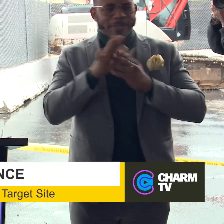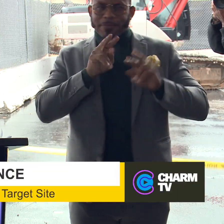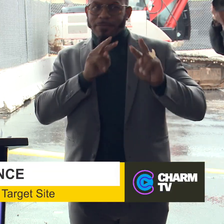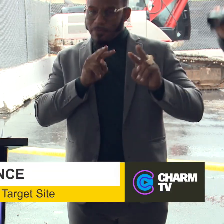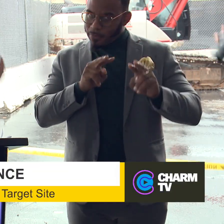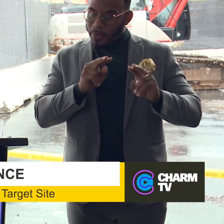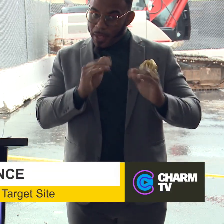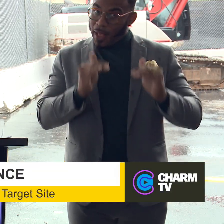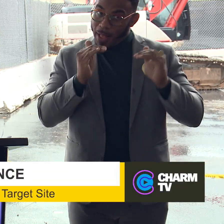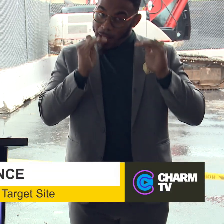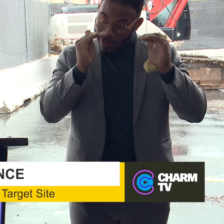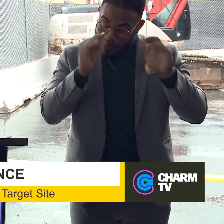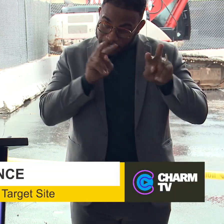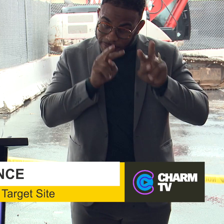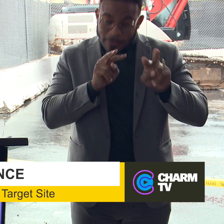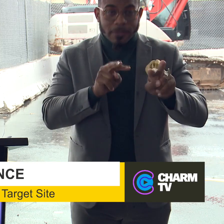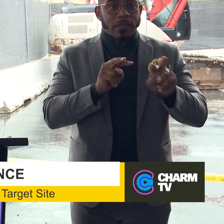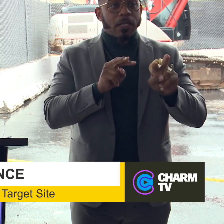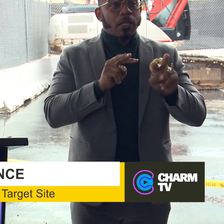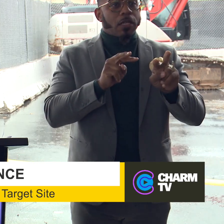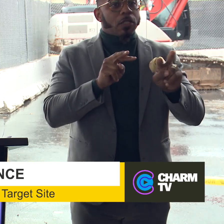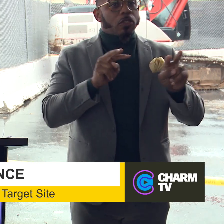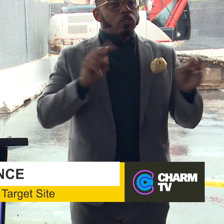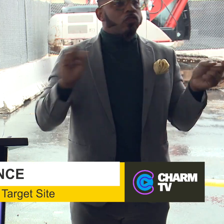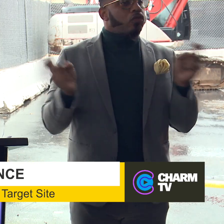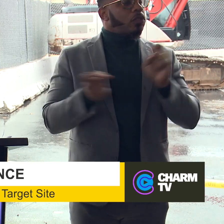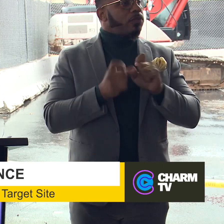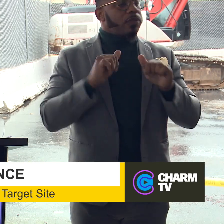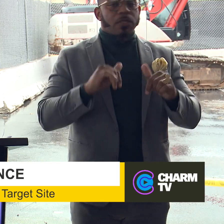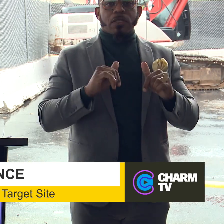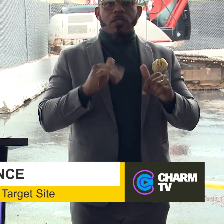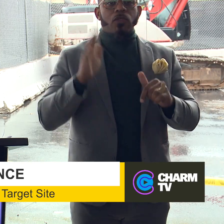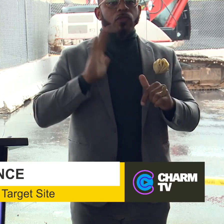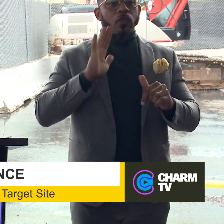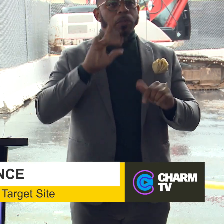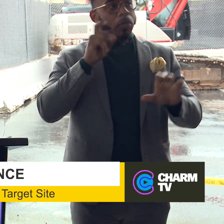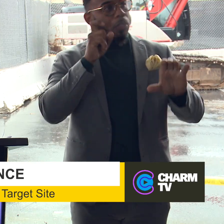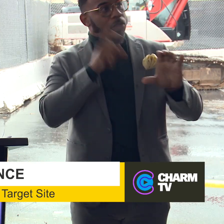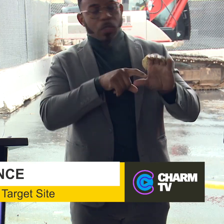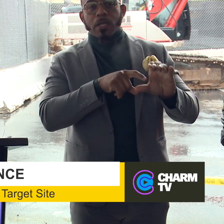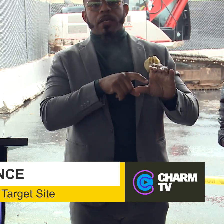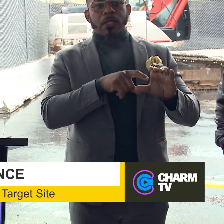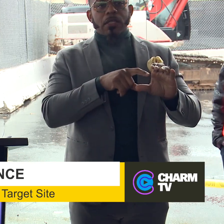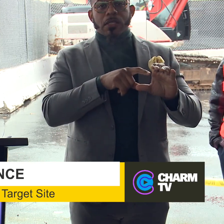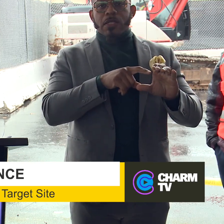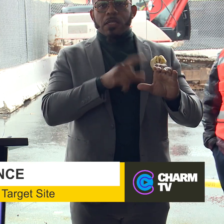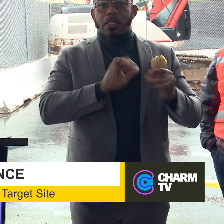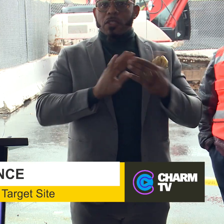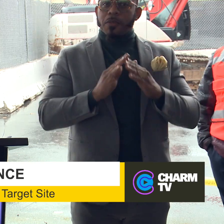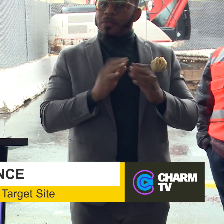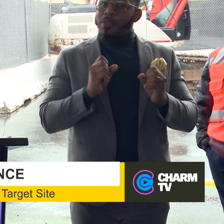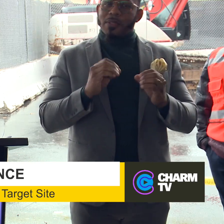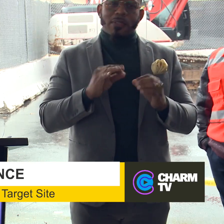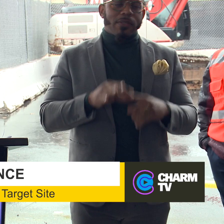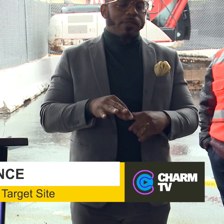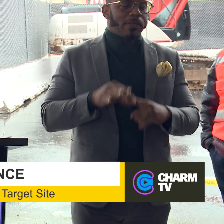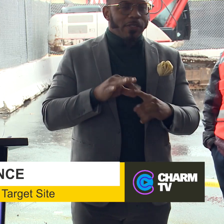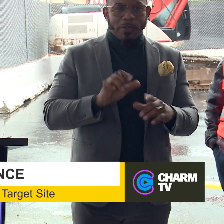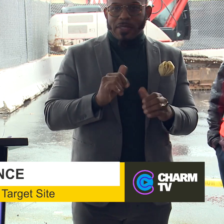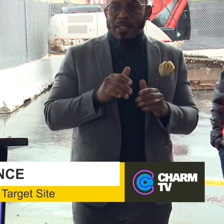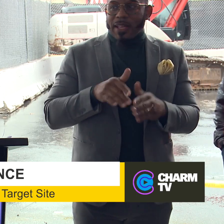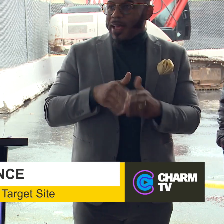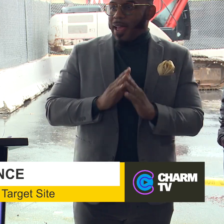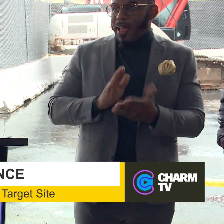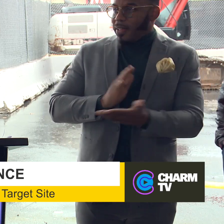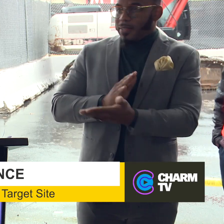anticipated, and I mean highly, highly anticipated, transformation of this former Target site. This community is so special. You can ask